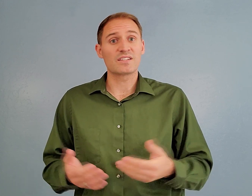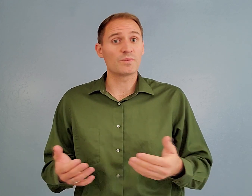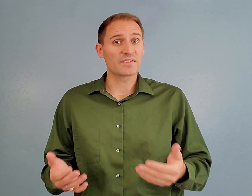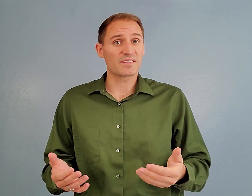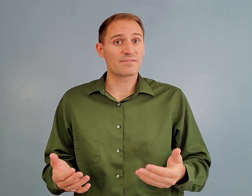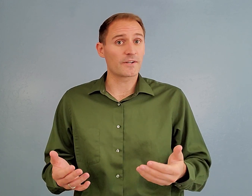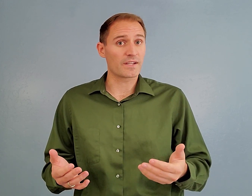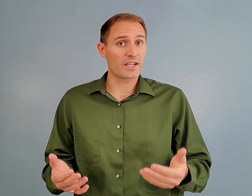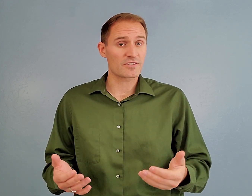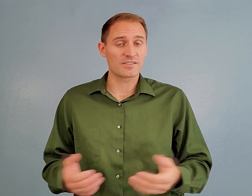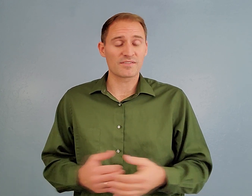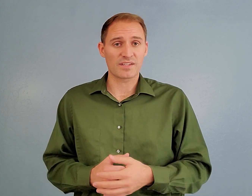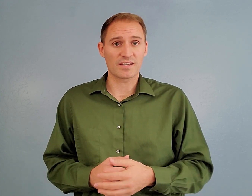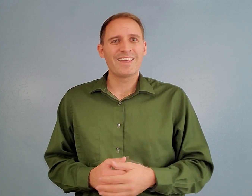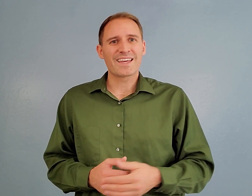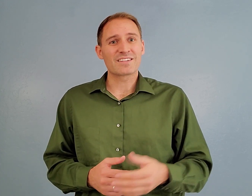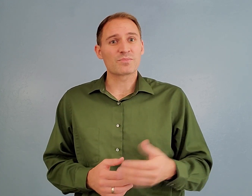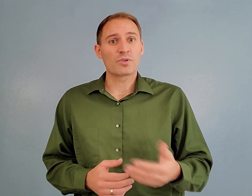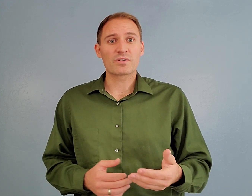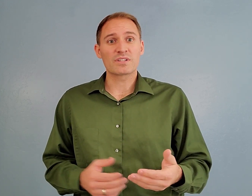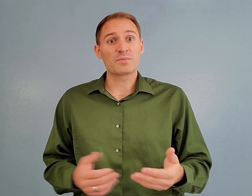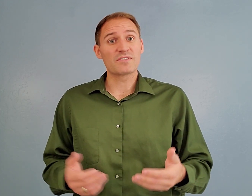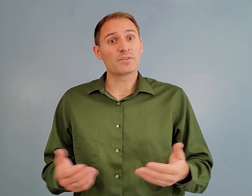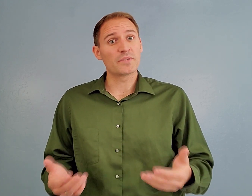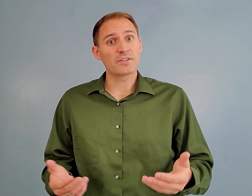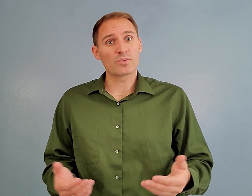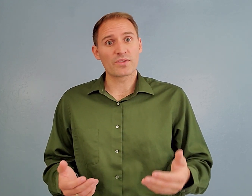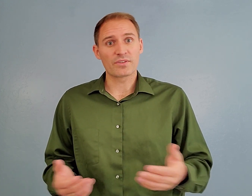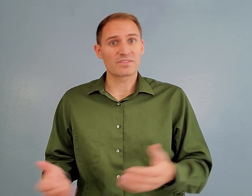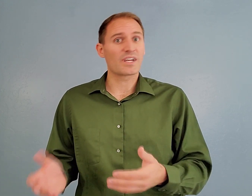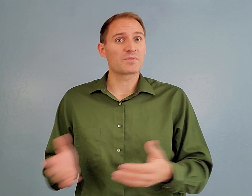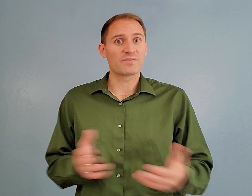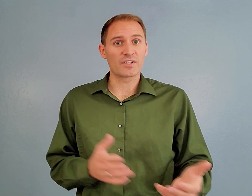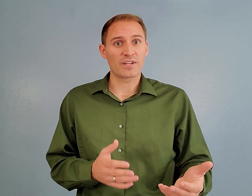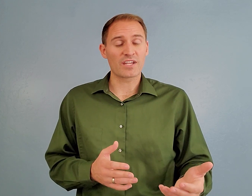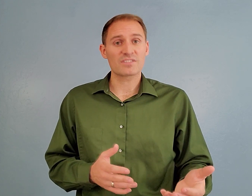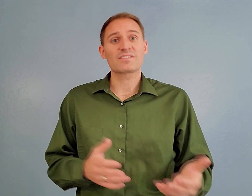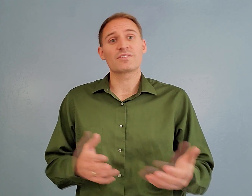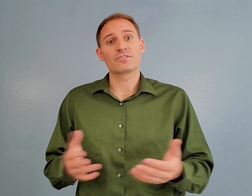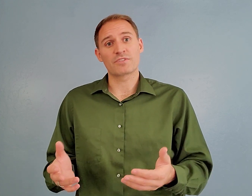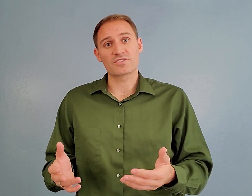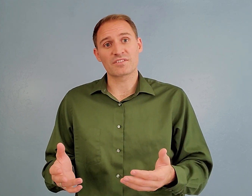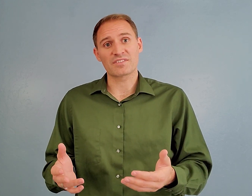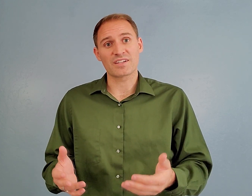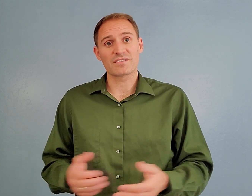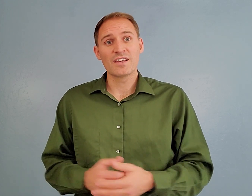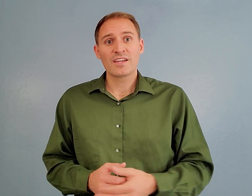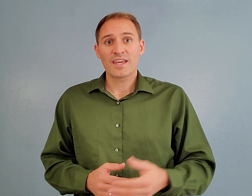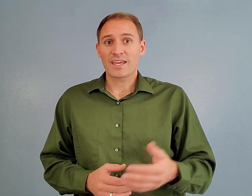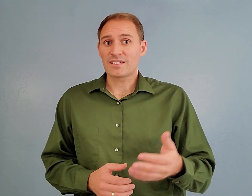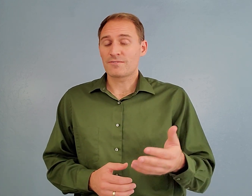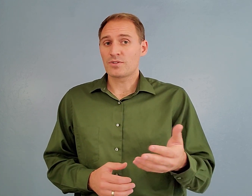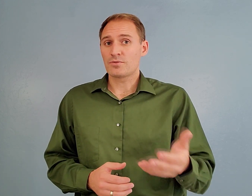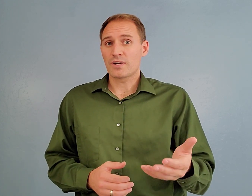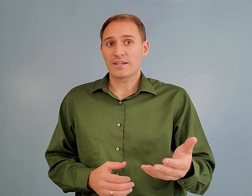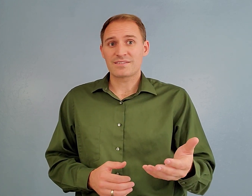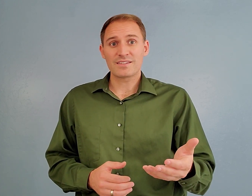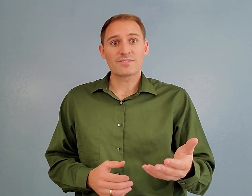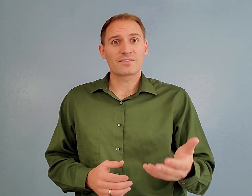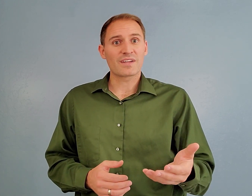you will see variations of signs. And it's important to be familiar with those types of variations and those regional signs. And if you see a